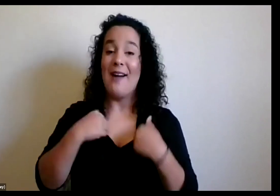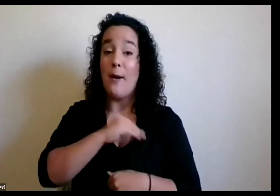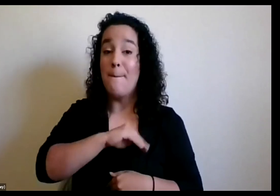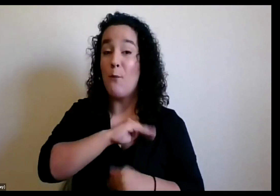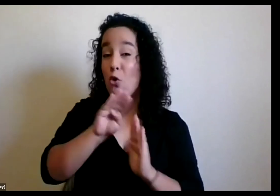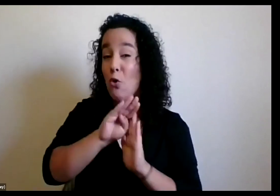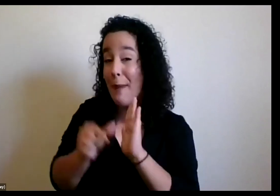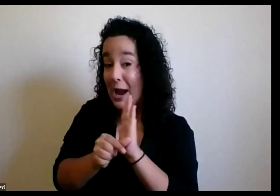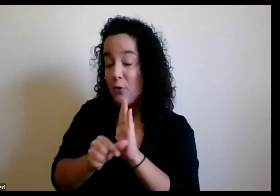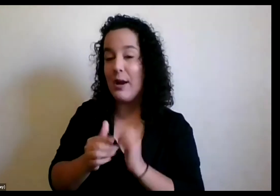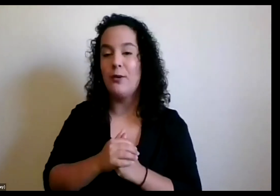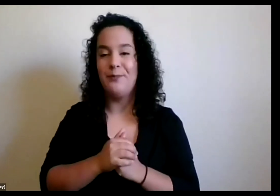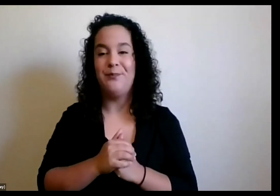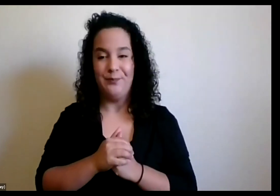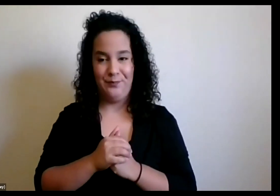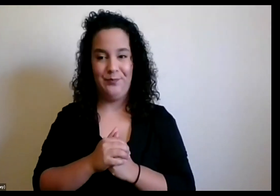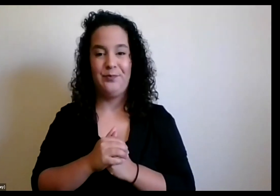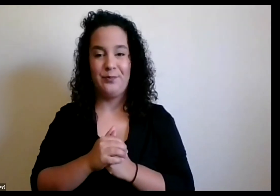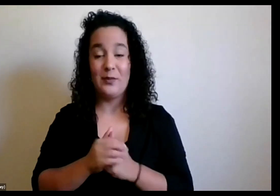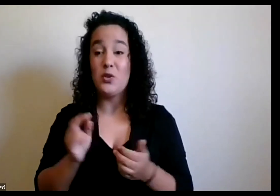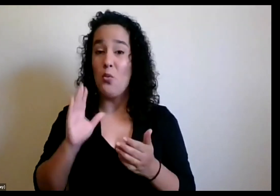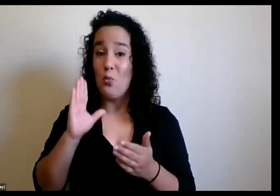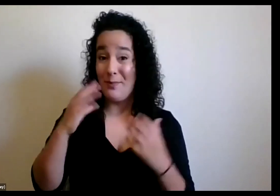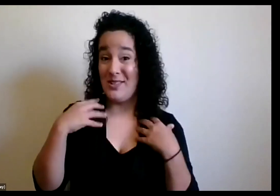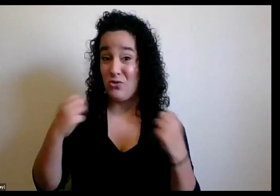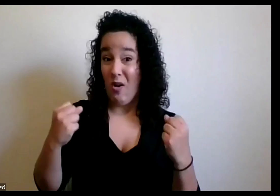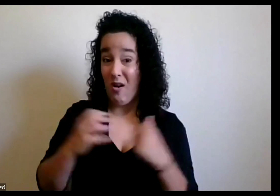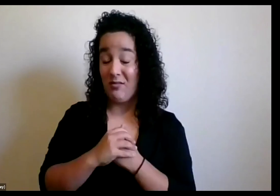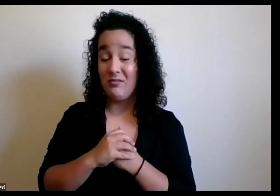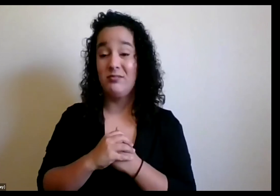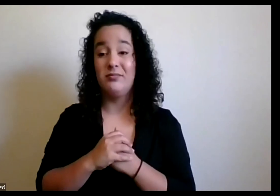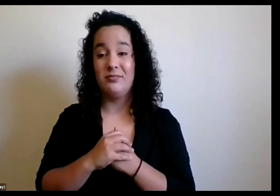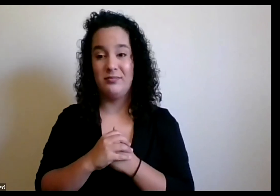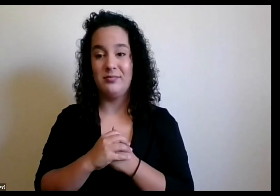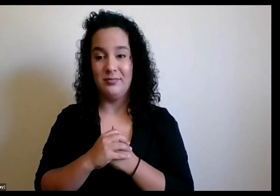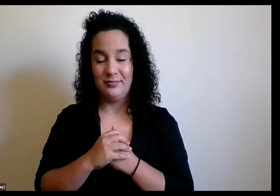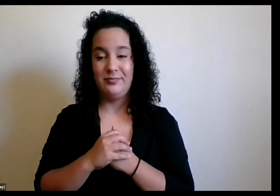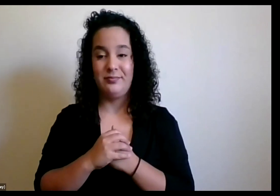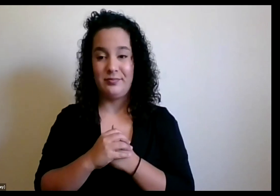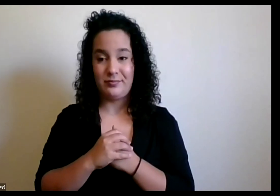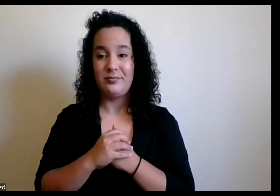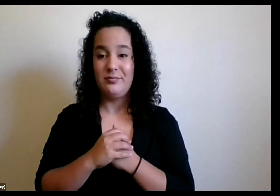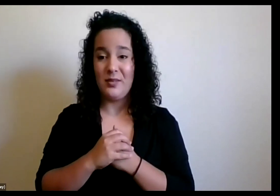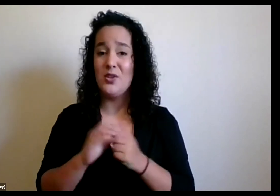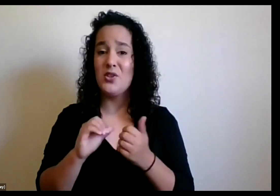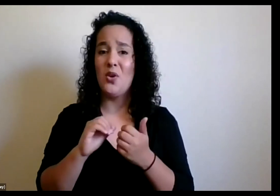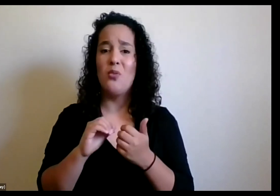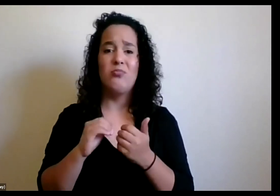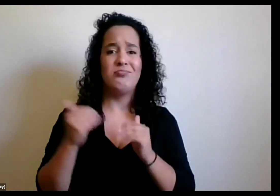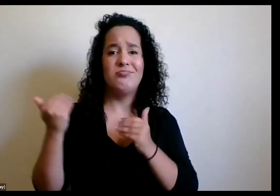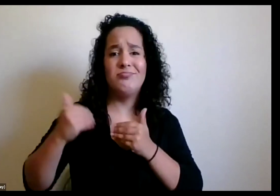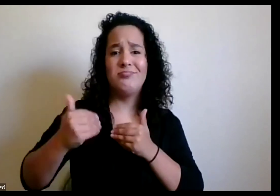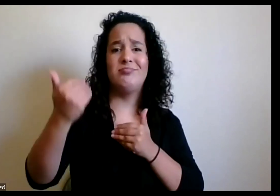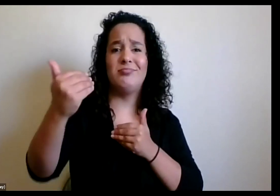spine, because it asks you to take that long view about how are we moving the arc of conversation over time.